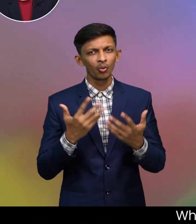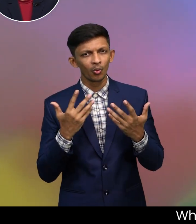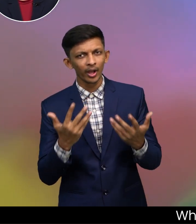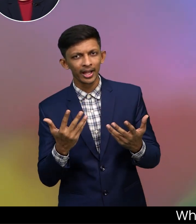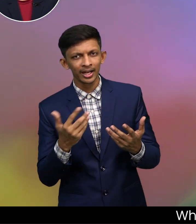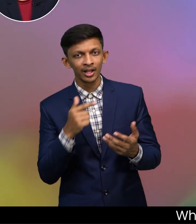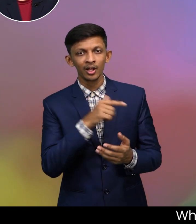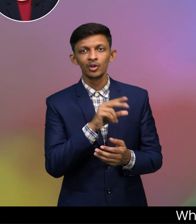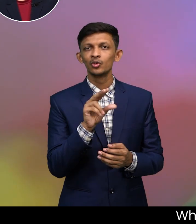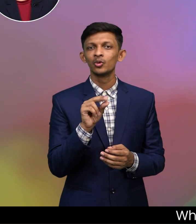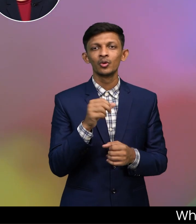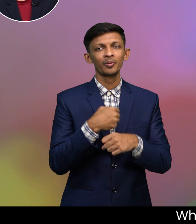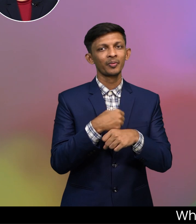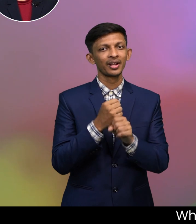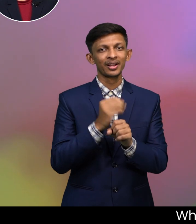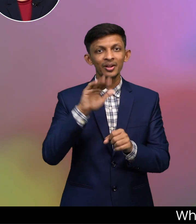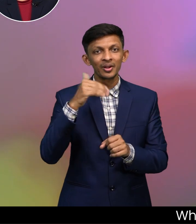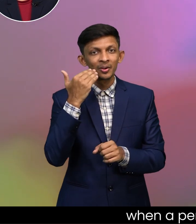vasopressin